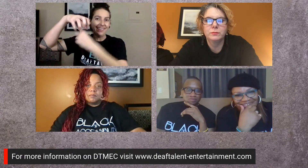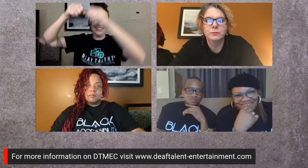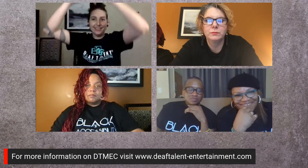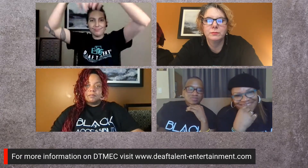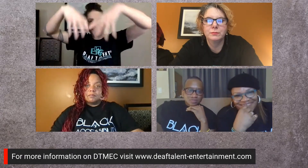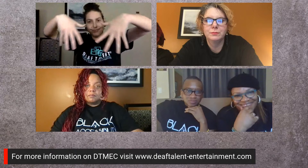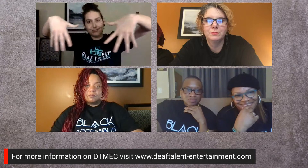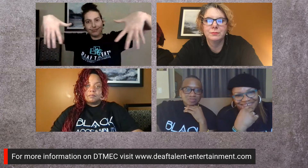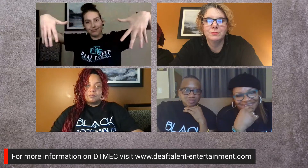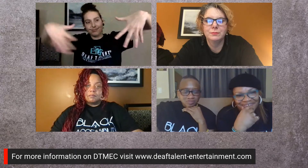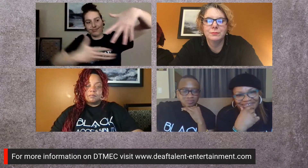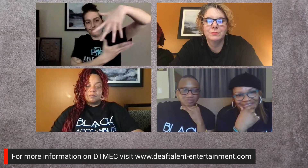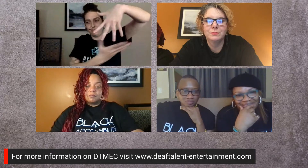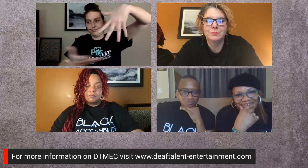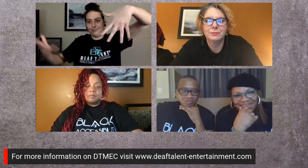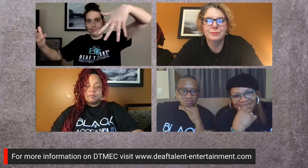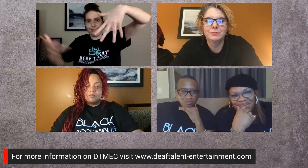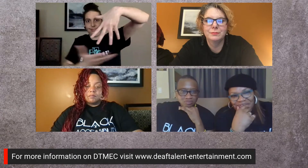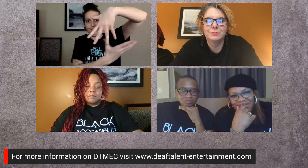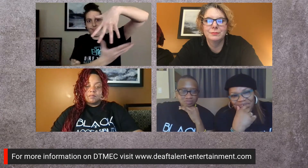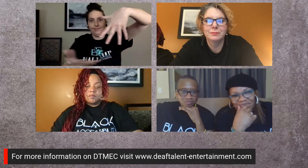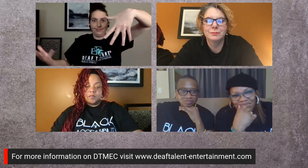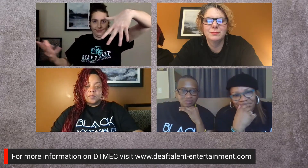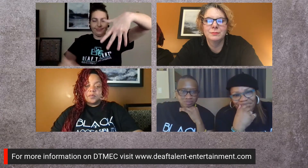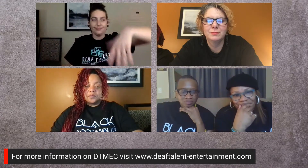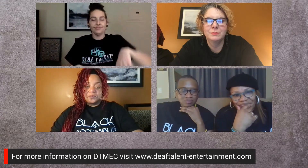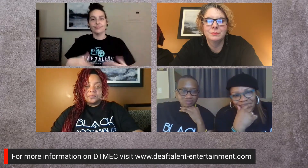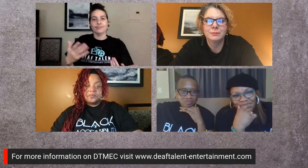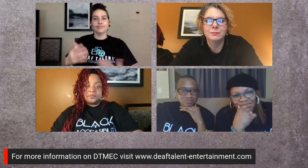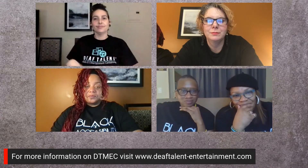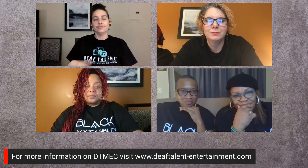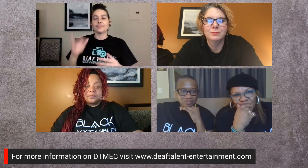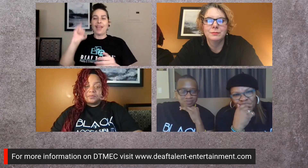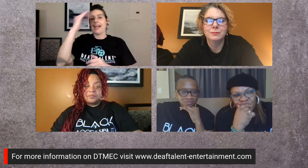that the deaf culture is so diverse.